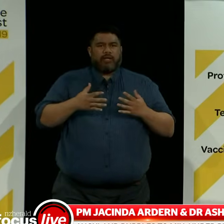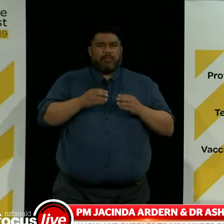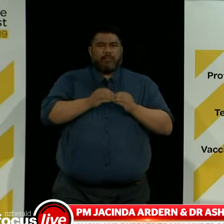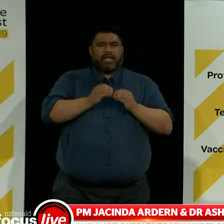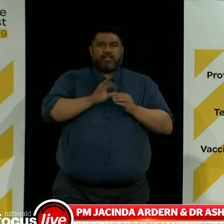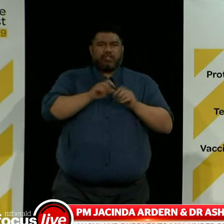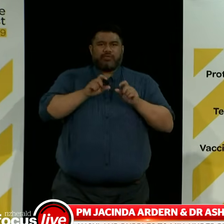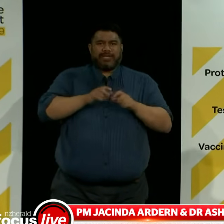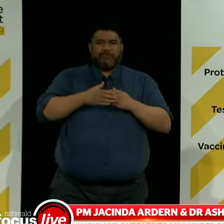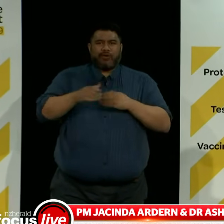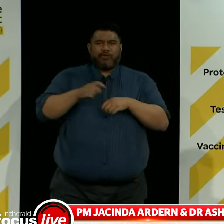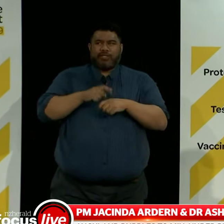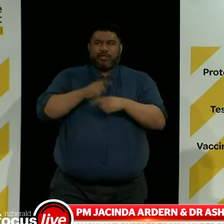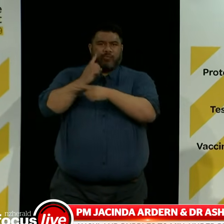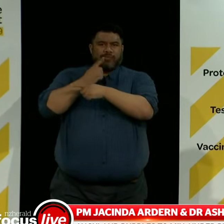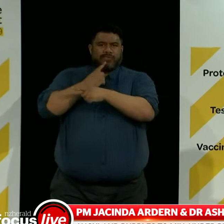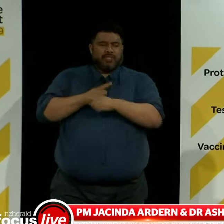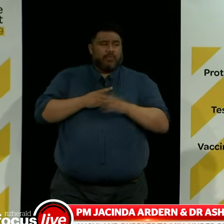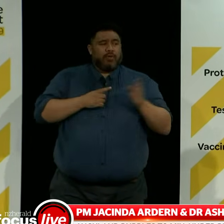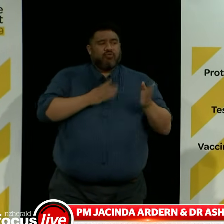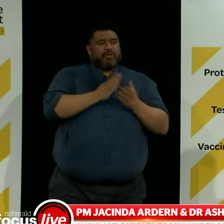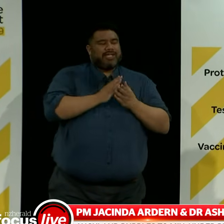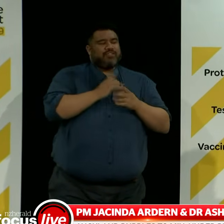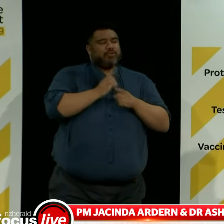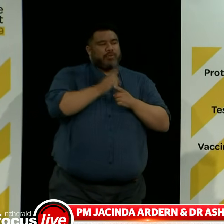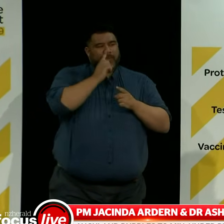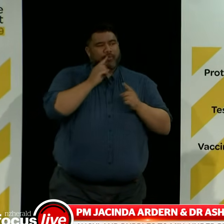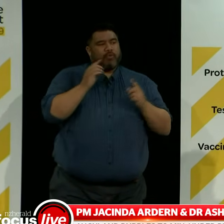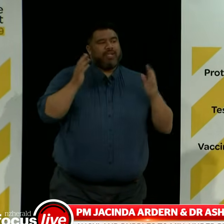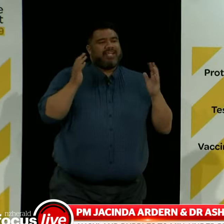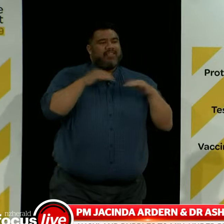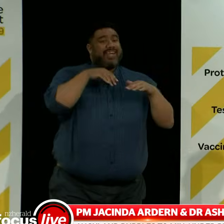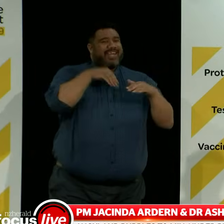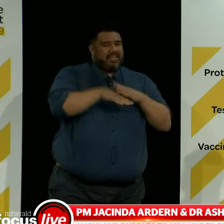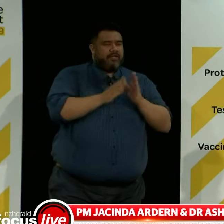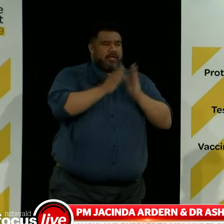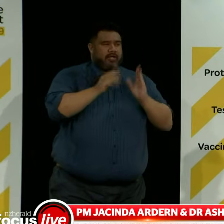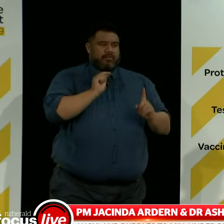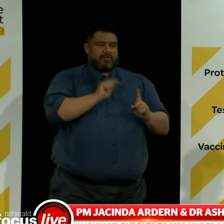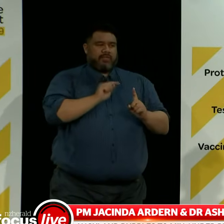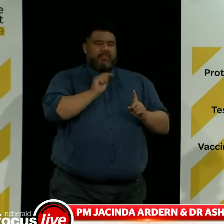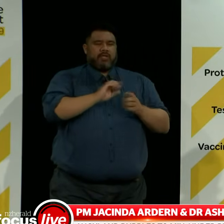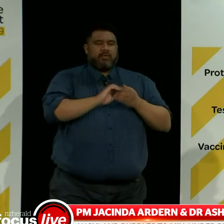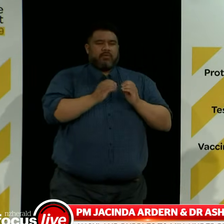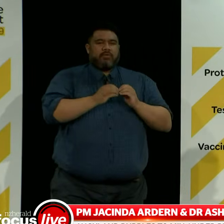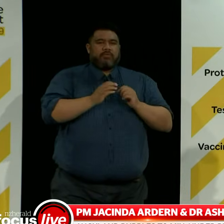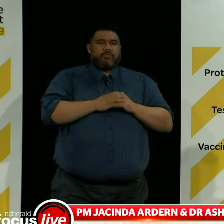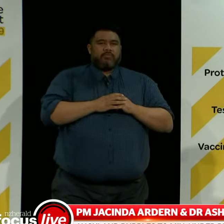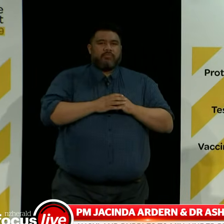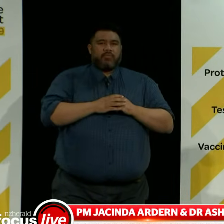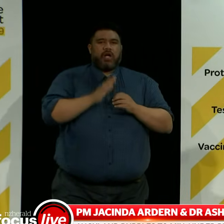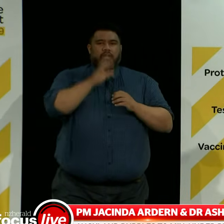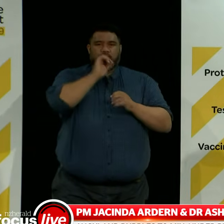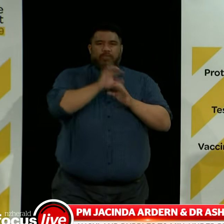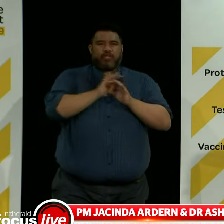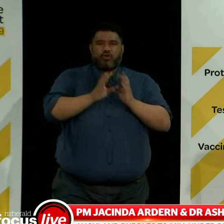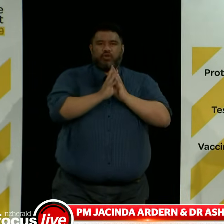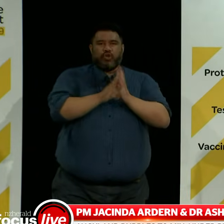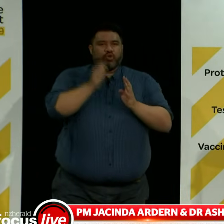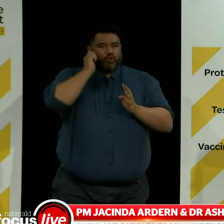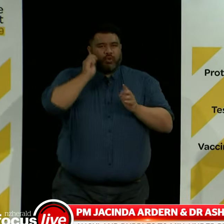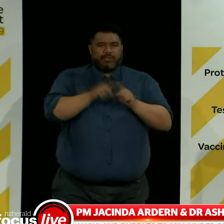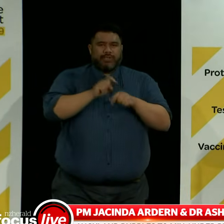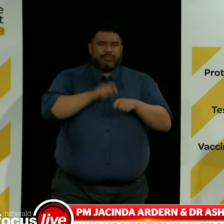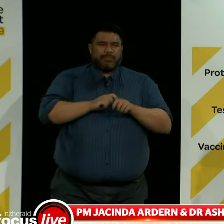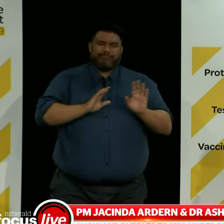particular scenario, but it's the gathering of people inside, and I'm assuming they're not all going to the toilet at the same time.